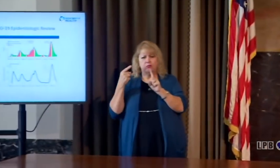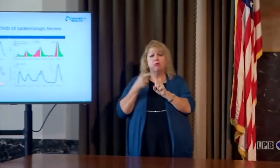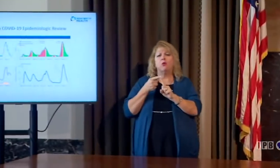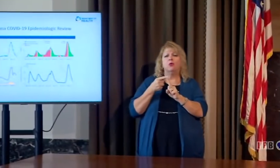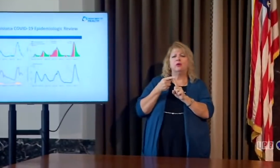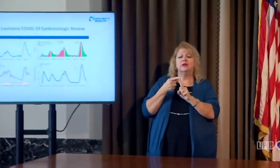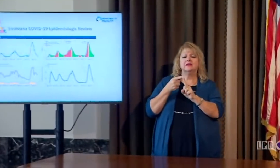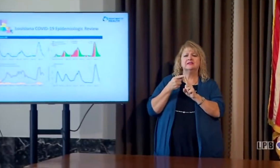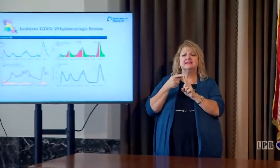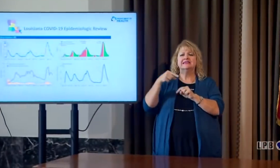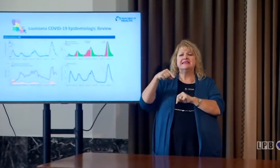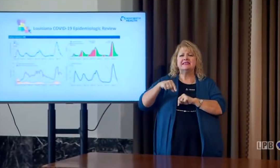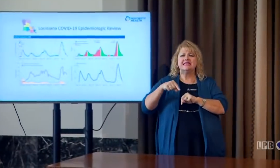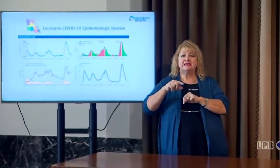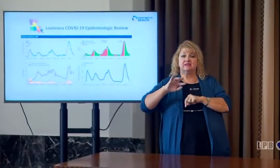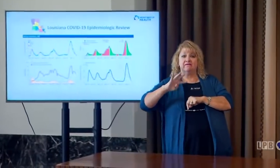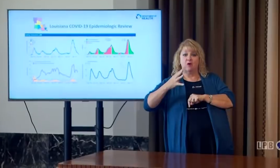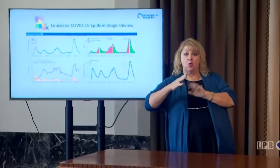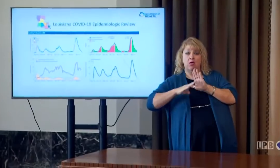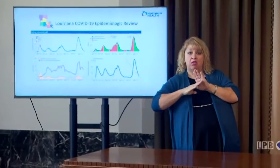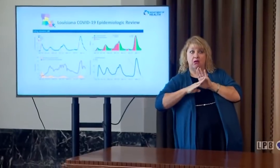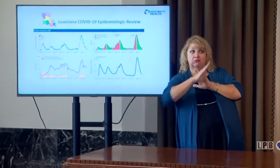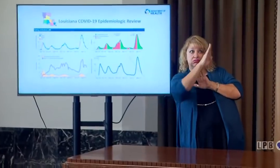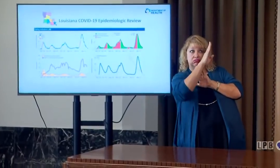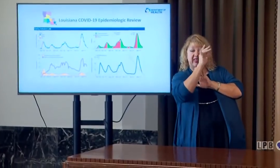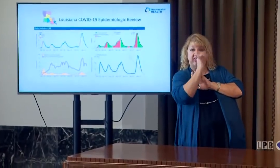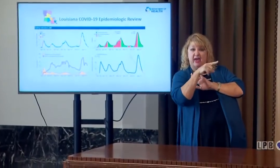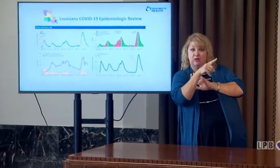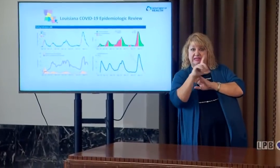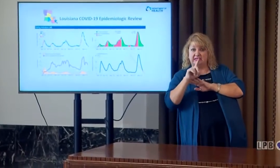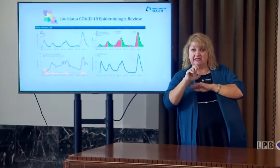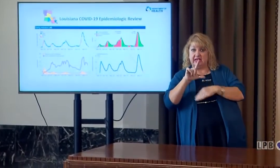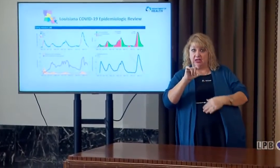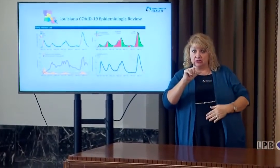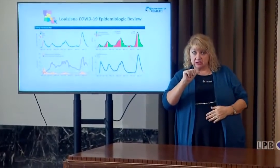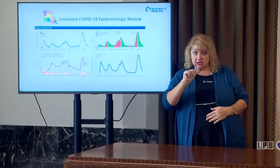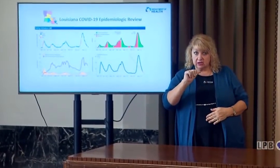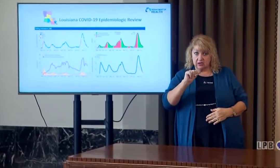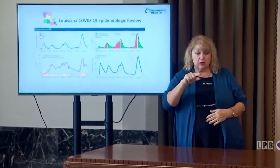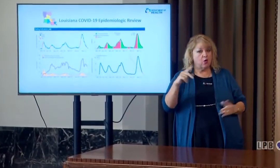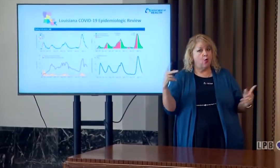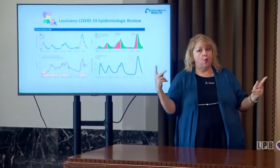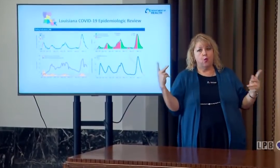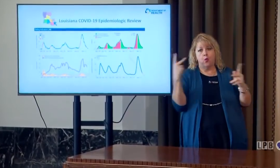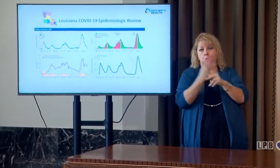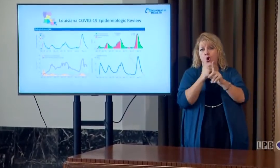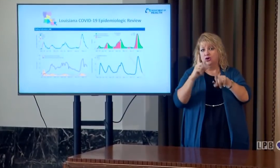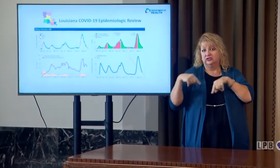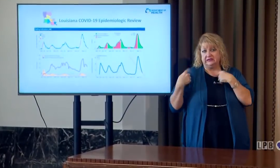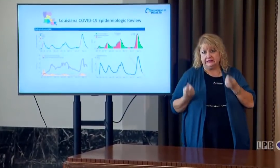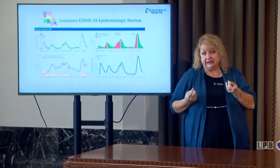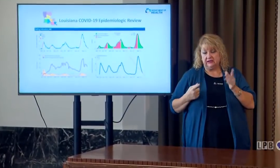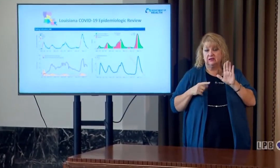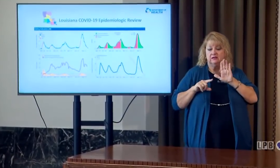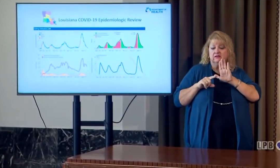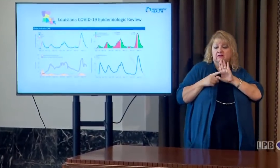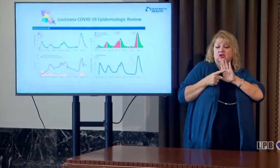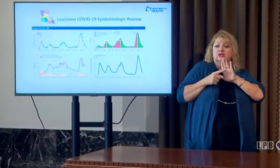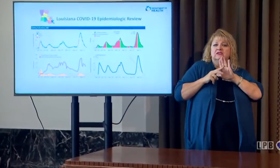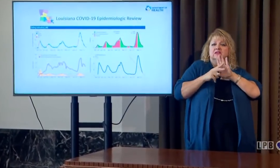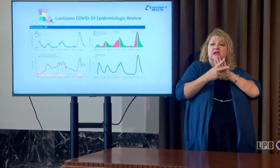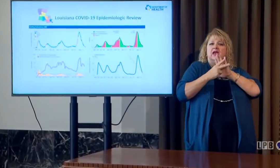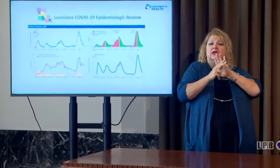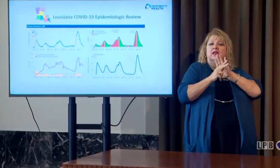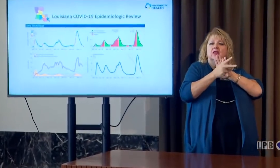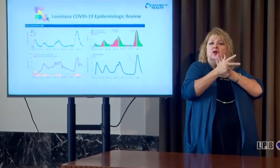this Delta surge, this fourth surge, was by a large degree the worst one that we had, both in number of people getting sick, number